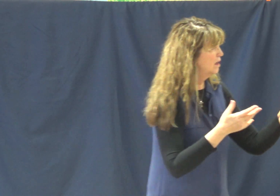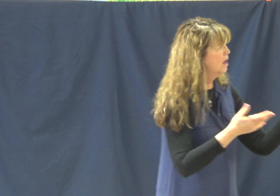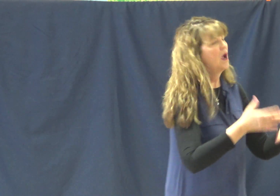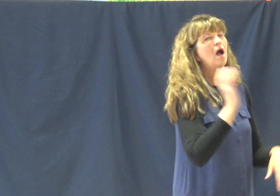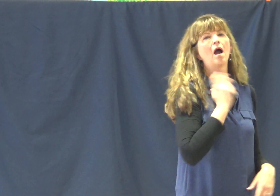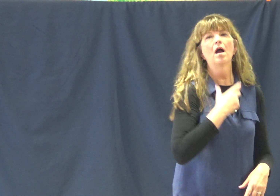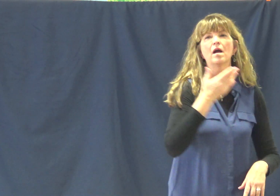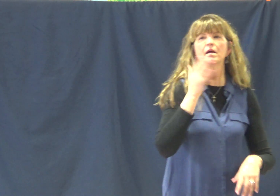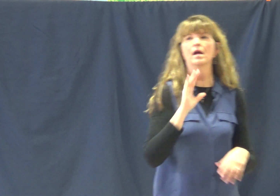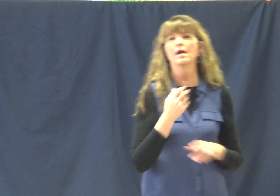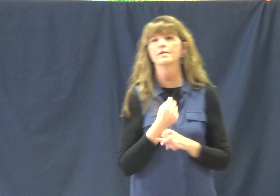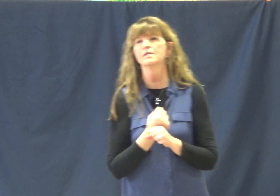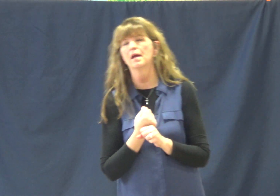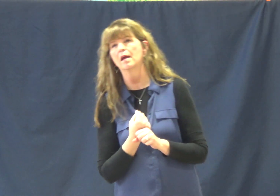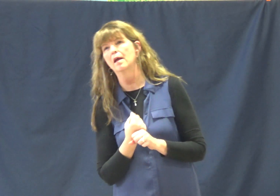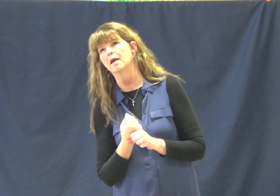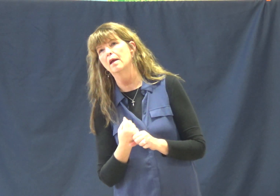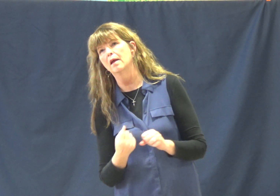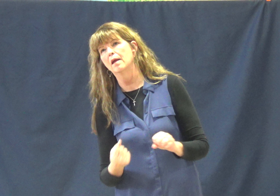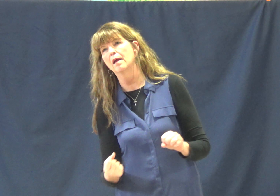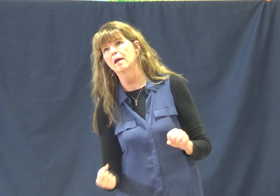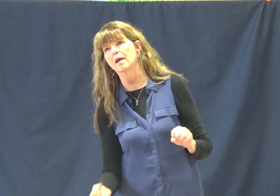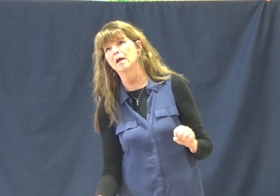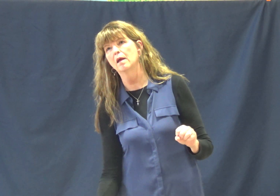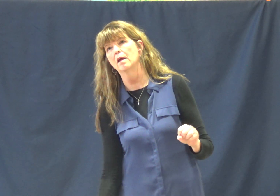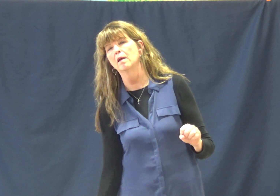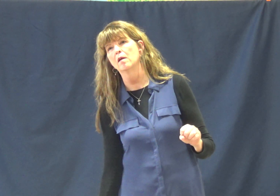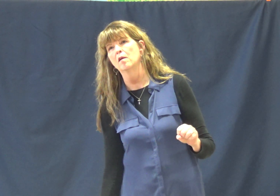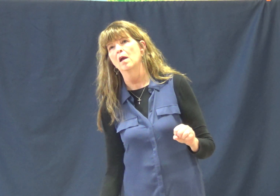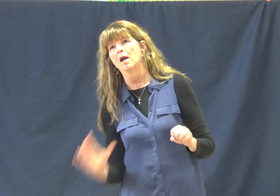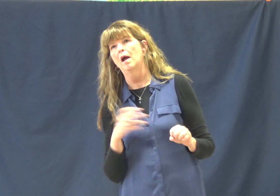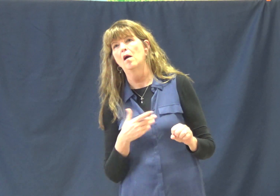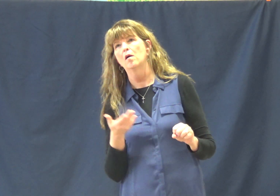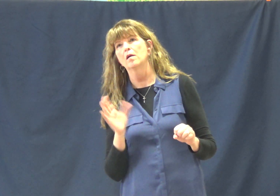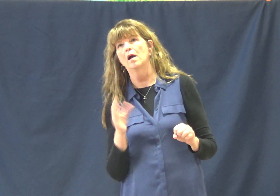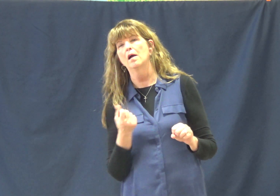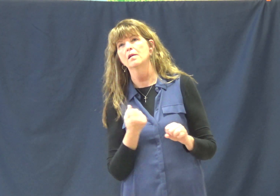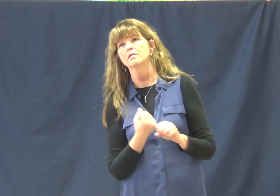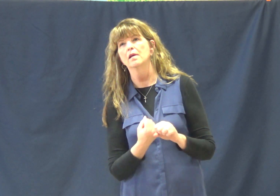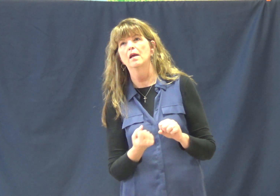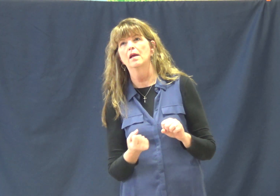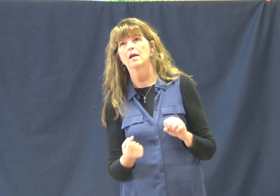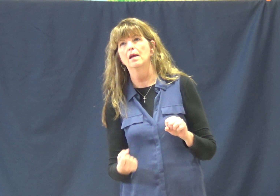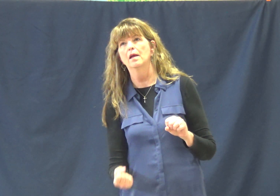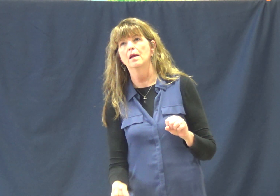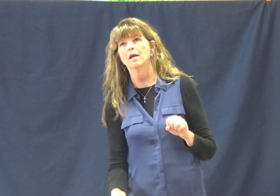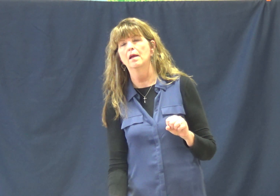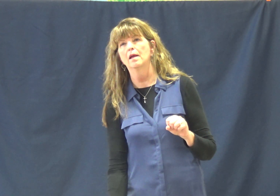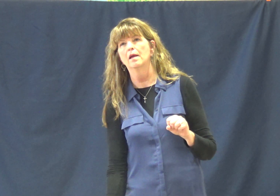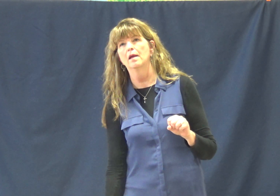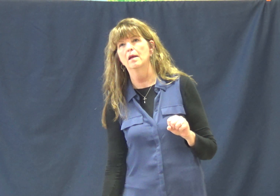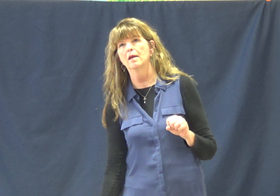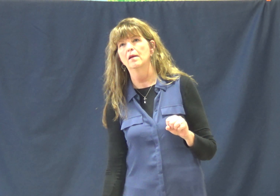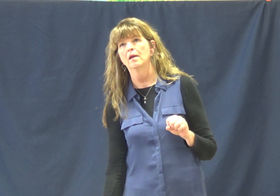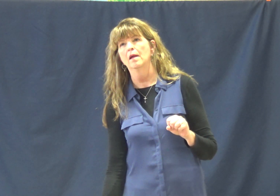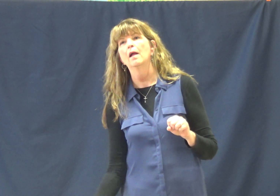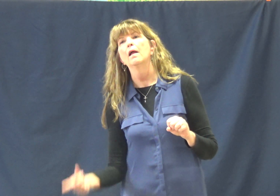What was the song? Oh, yeah. God saves. Our God